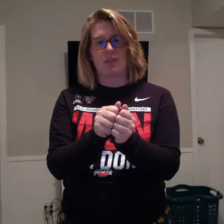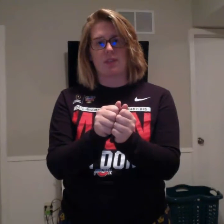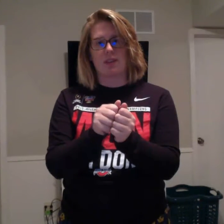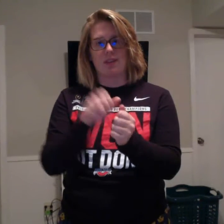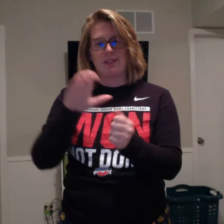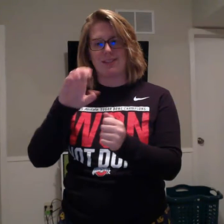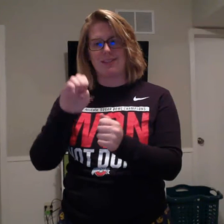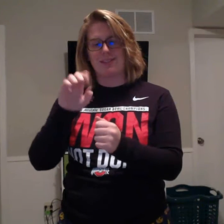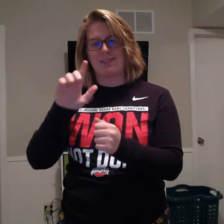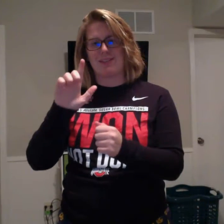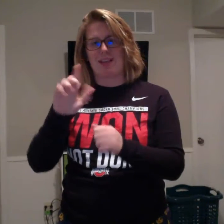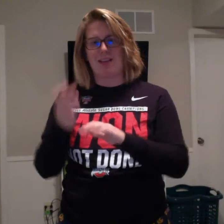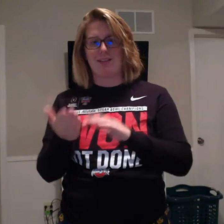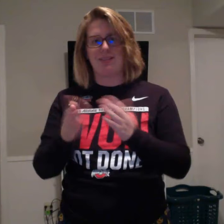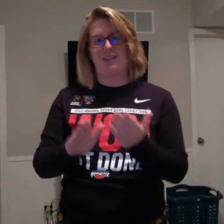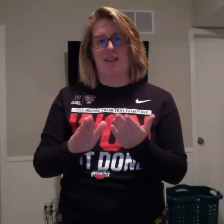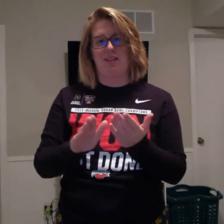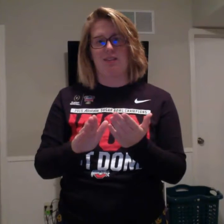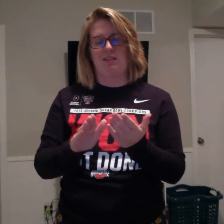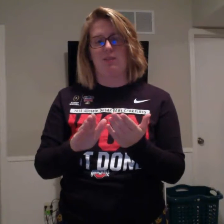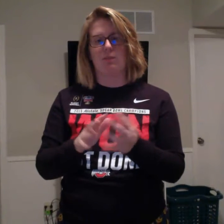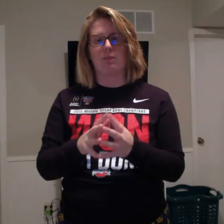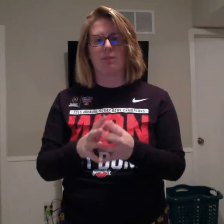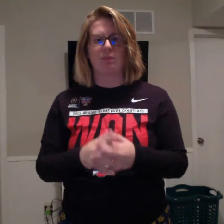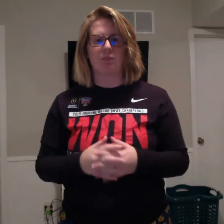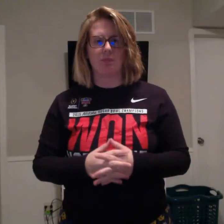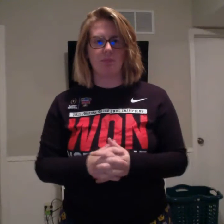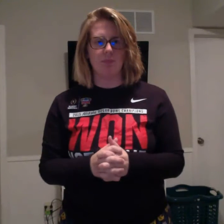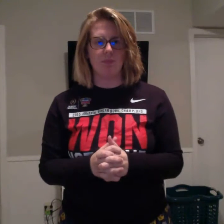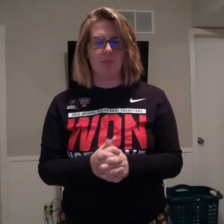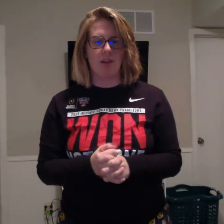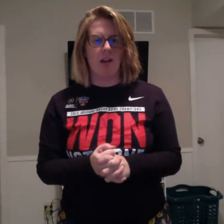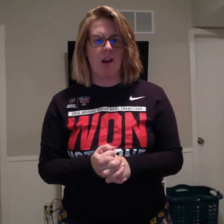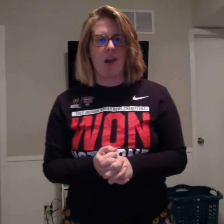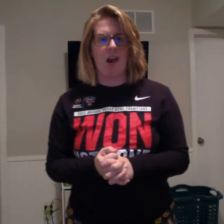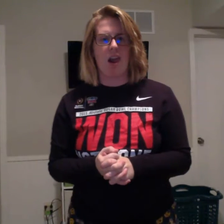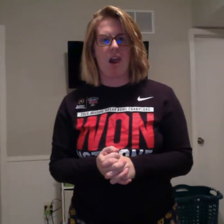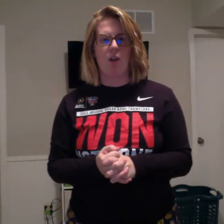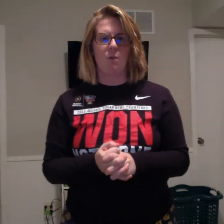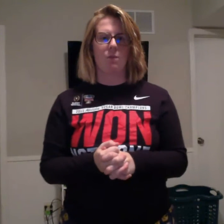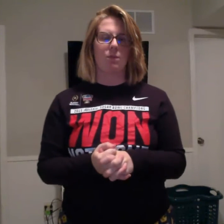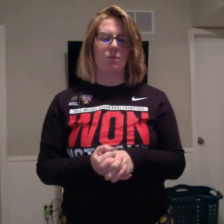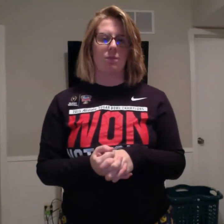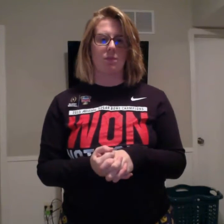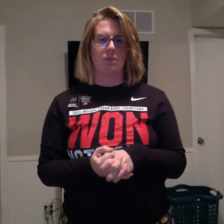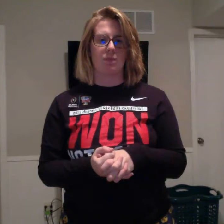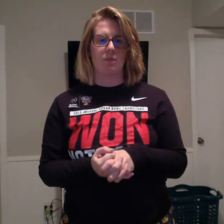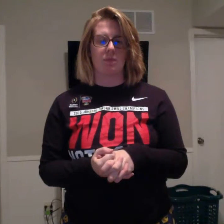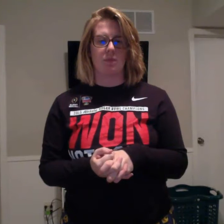calcium. The expanded CAG repeats not only affect the Huntington protein, they